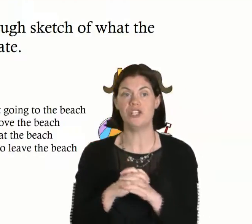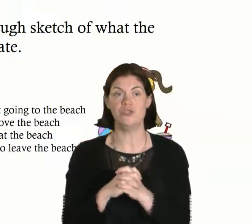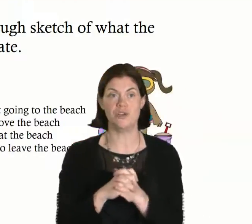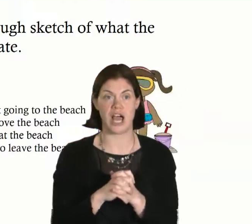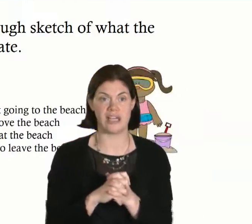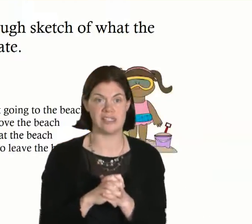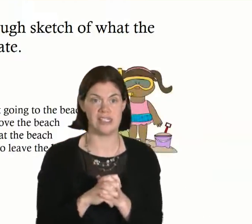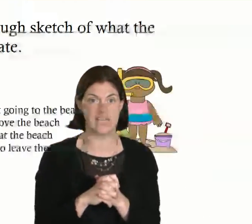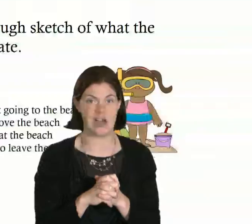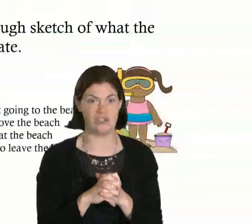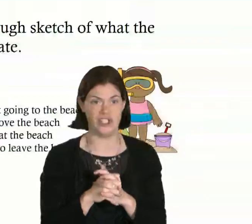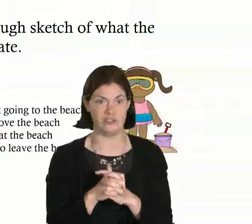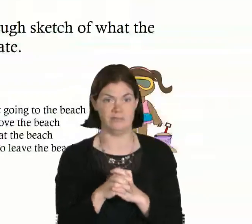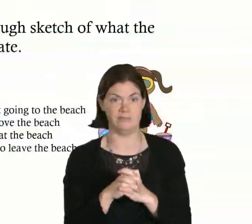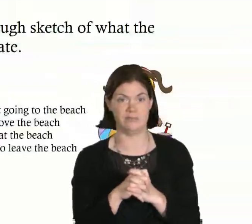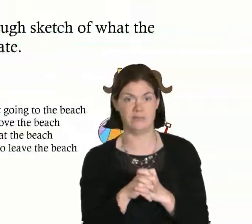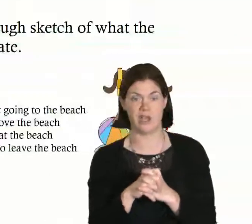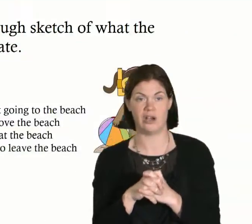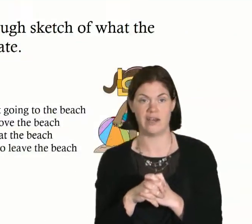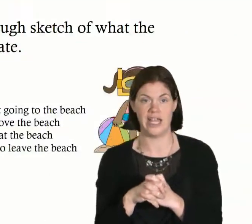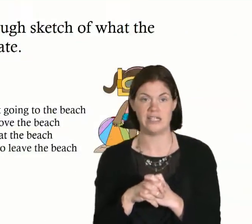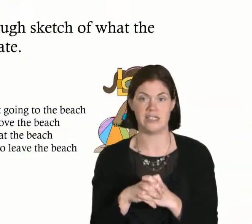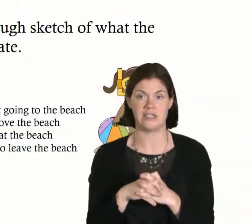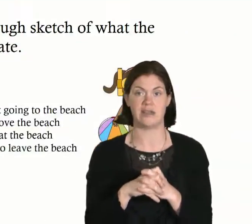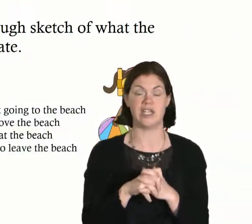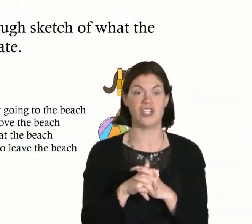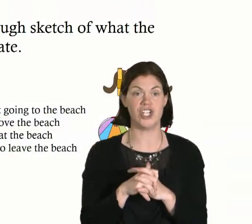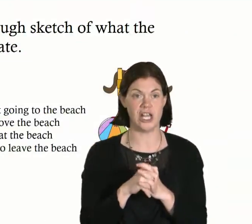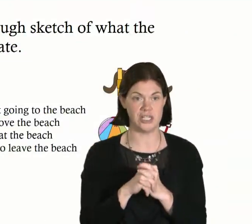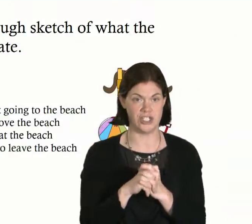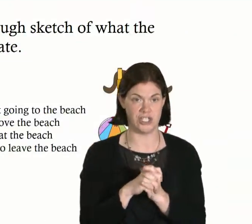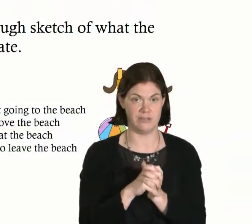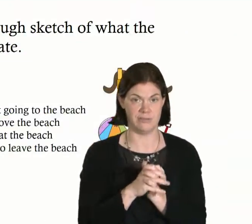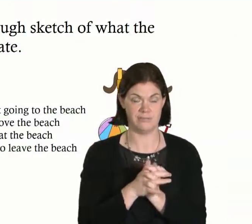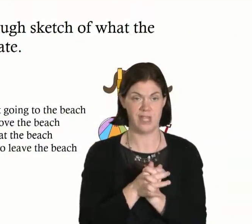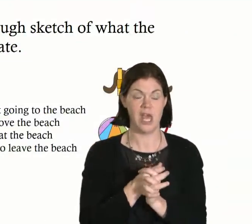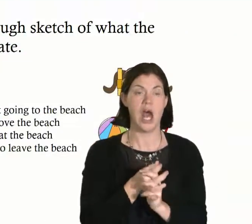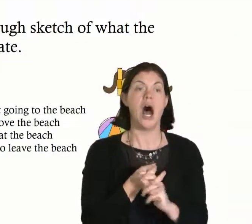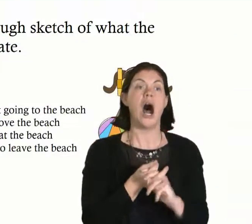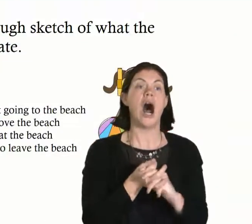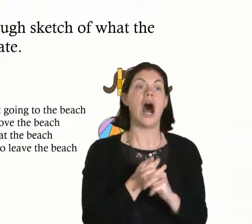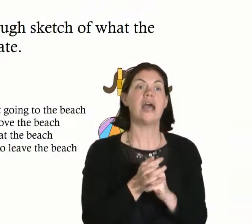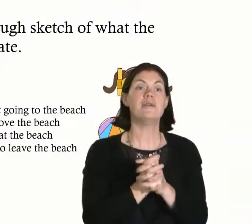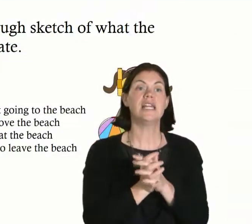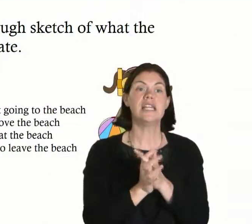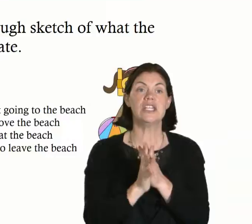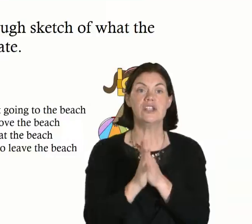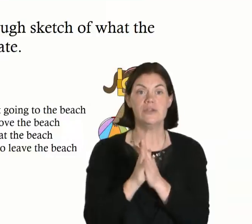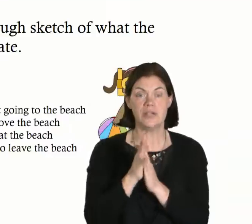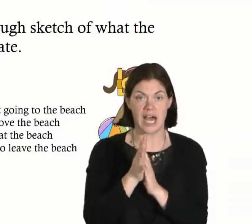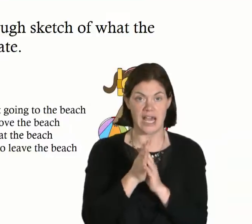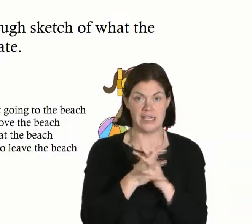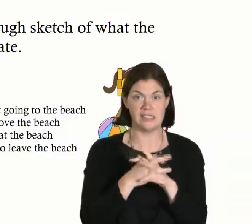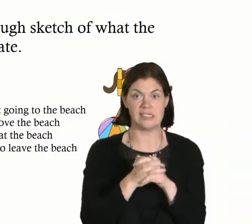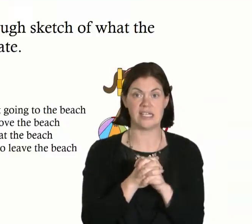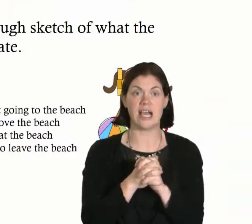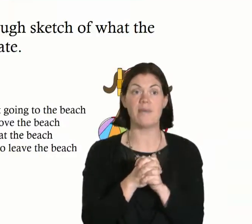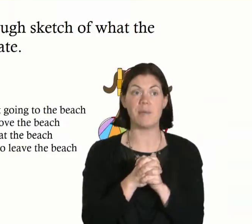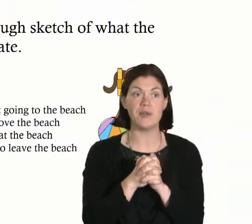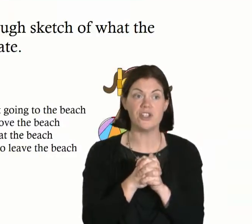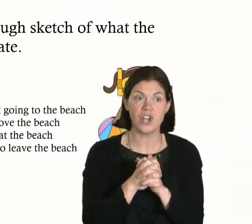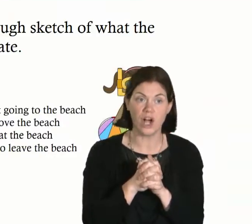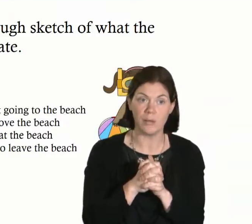want you guys to now do. All right? I'm going to challenge you. I would like you guys